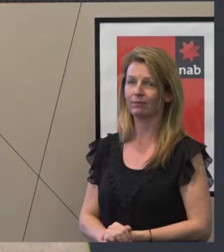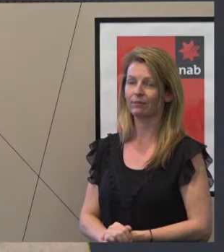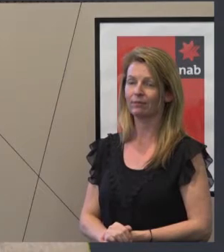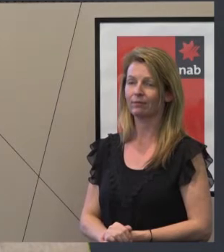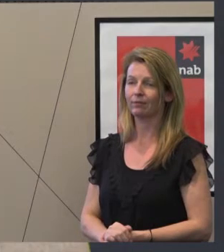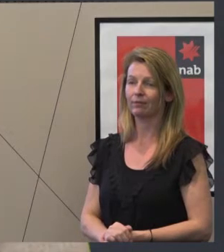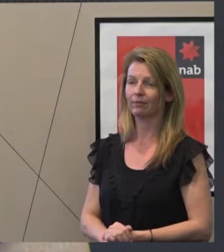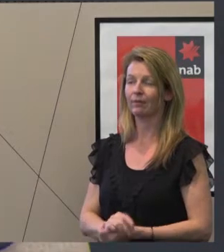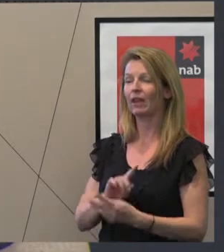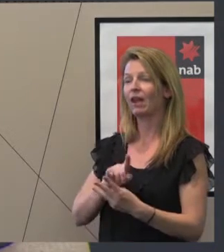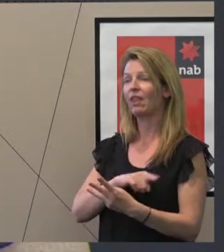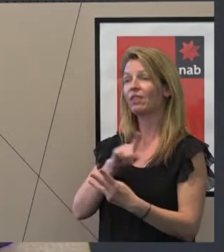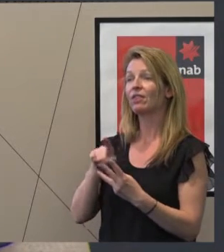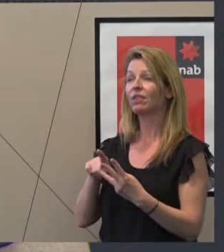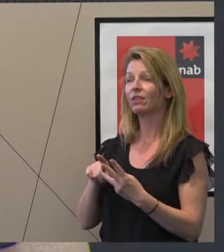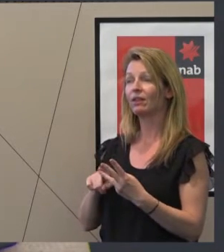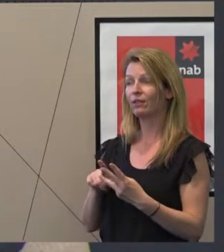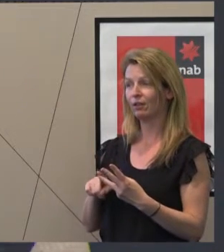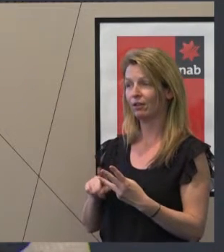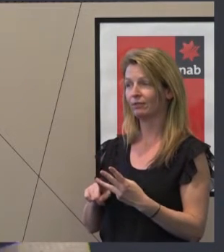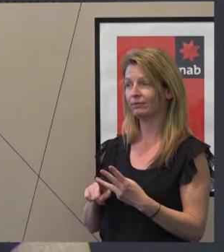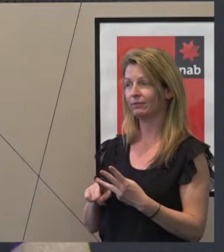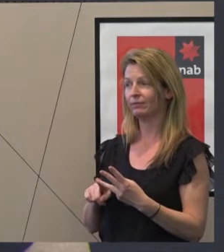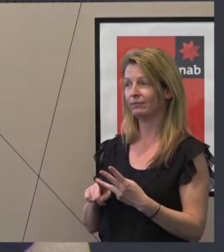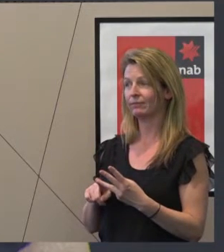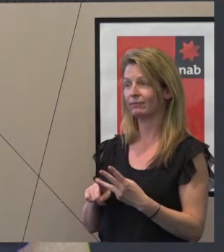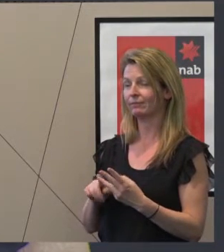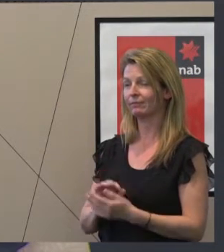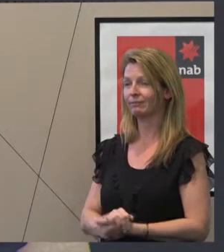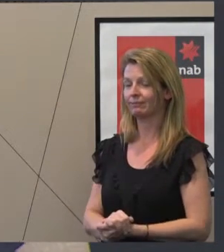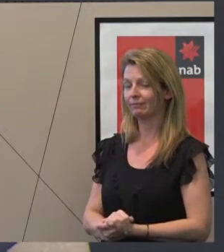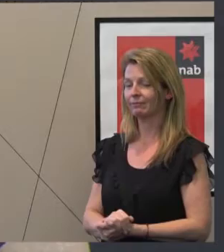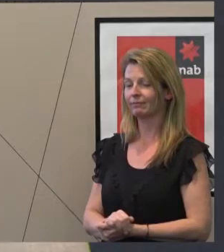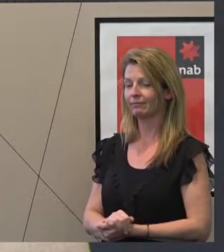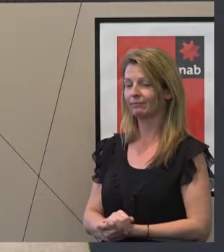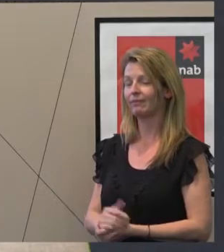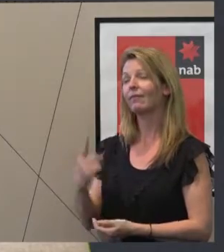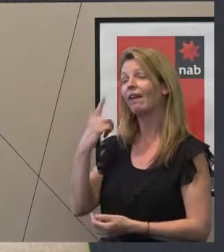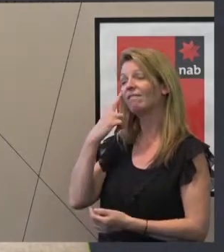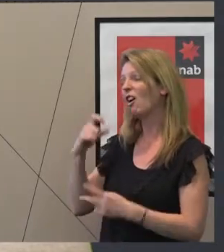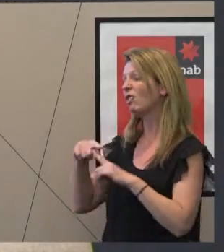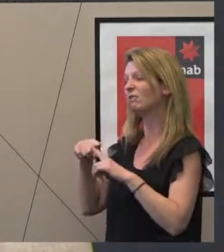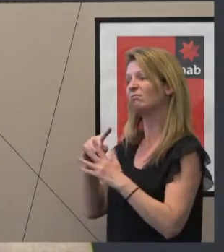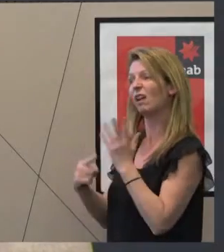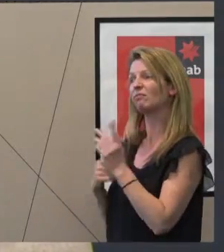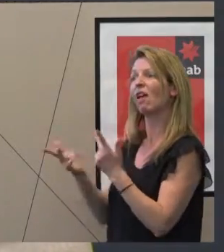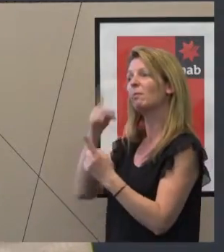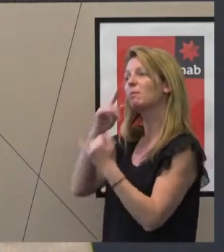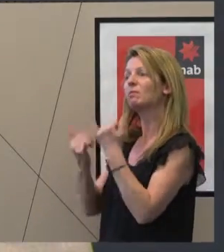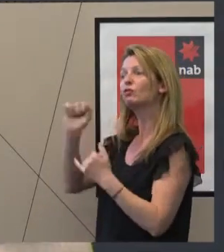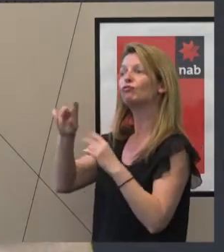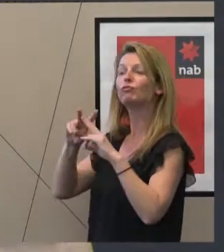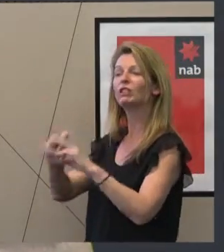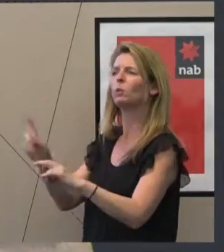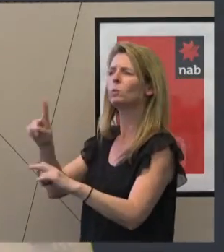The third thing is find out what researchers are doing. I quite often go to conferences or go to events or